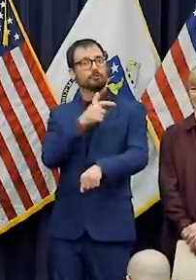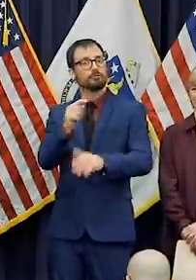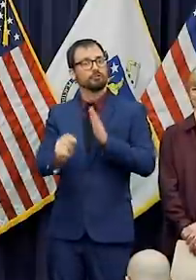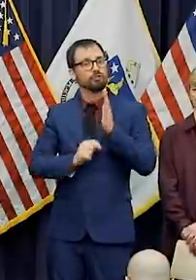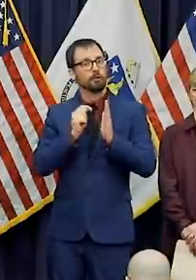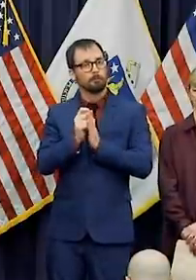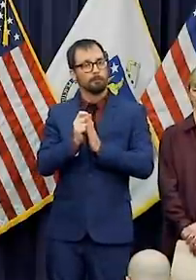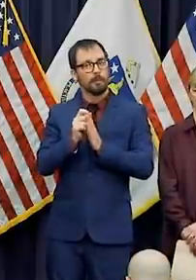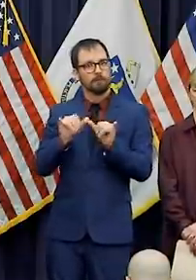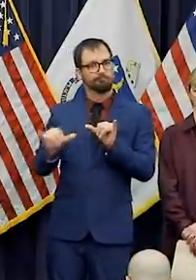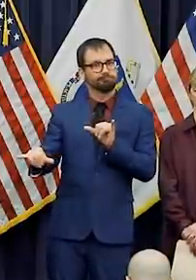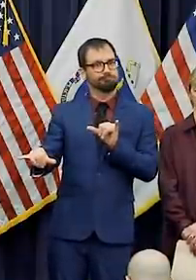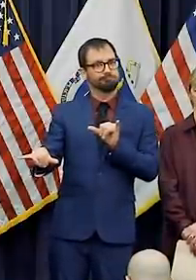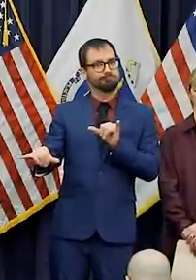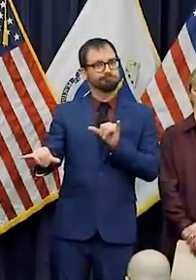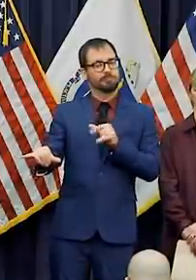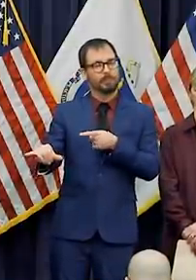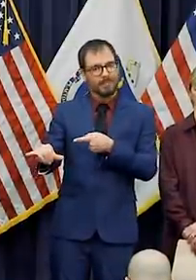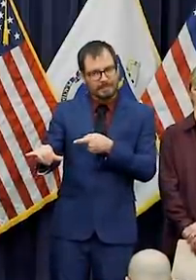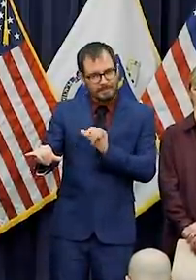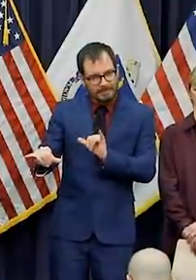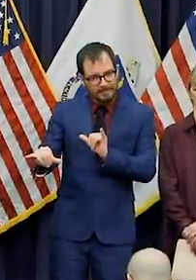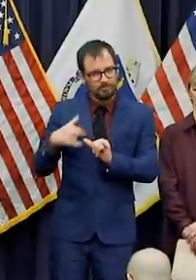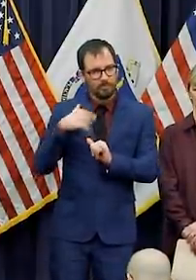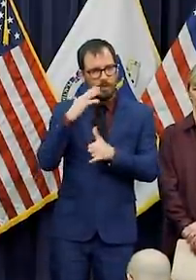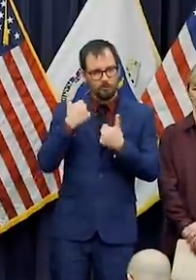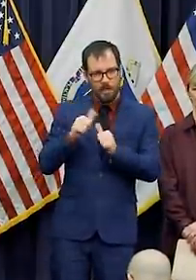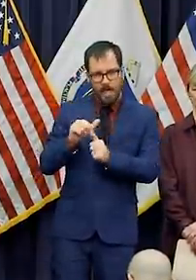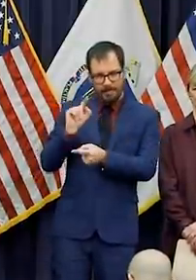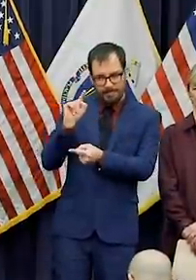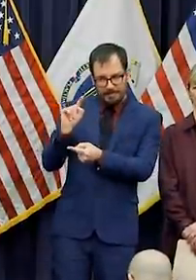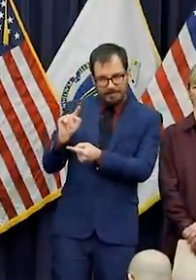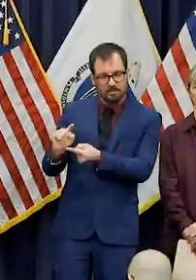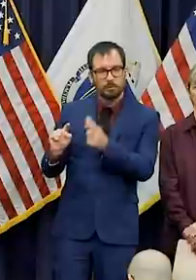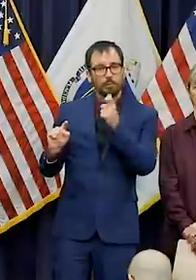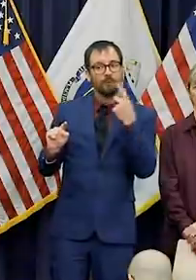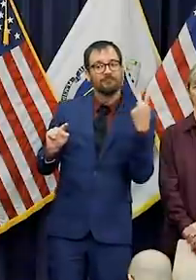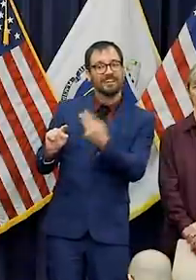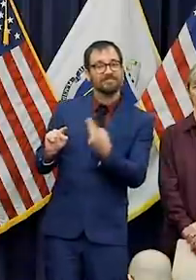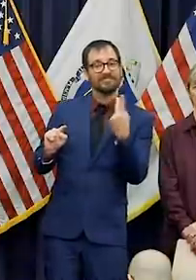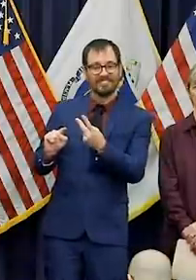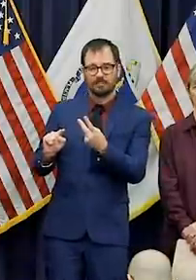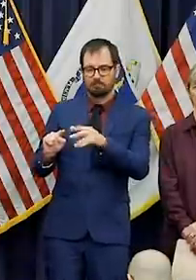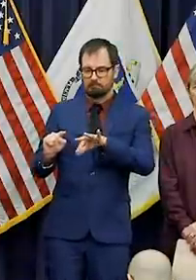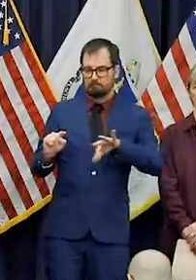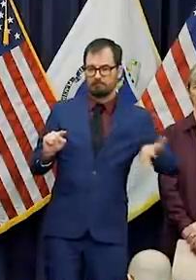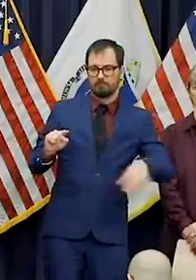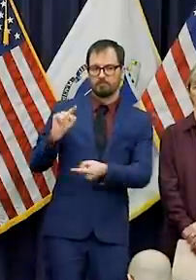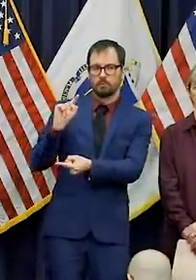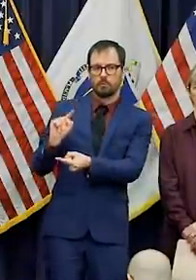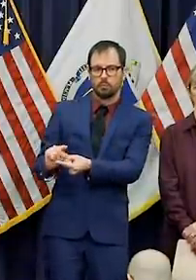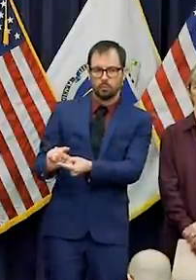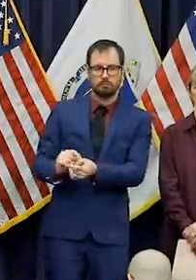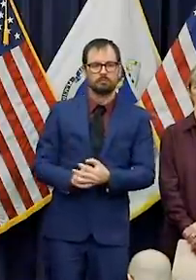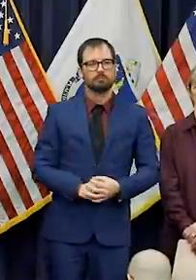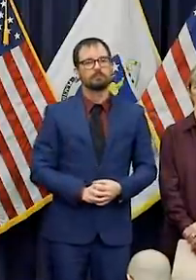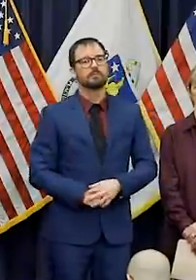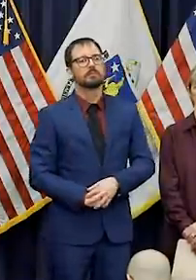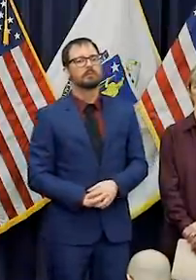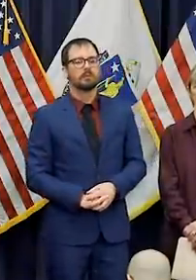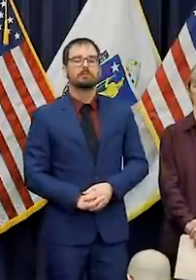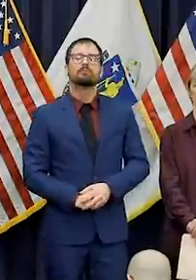visitors and restrict visitation. The Registry of Motor Vehicles will extend the renewal timeline for